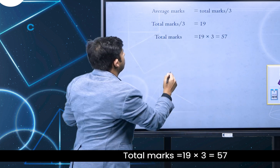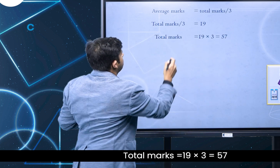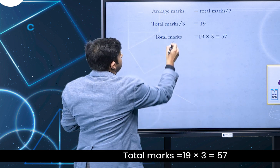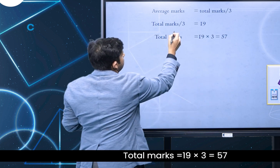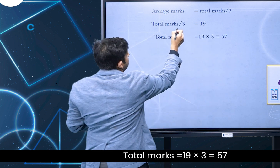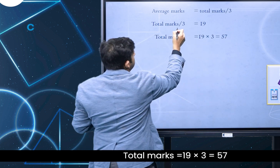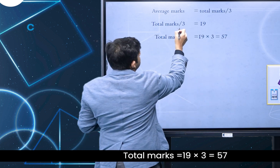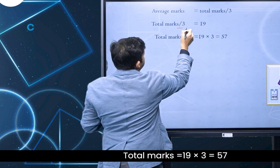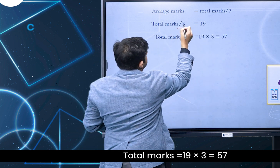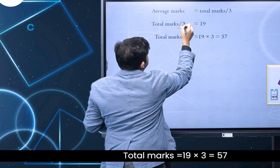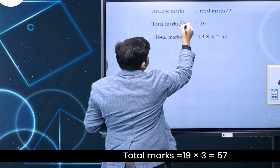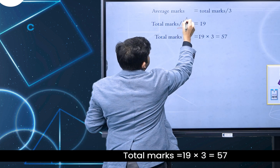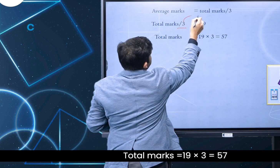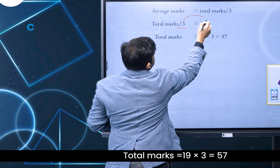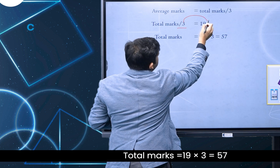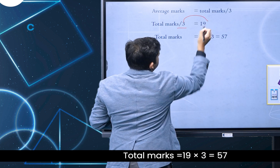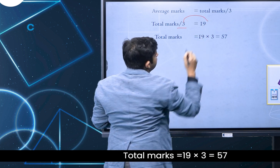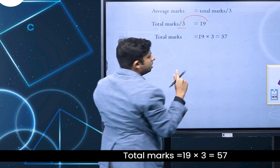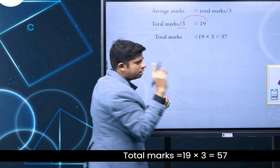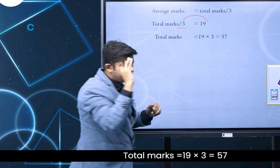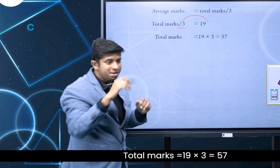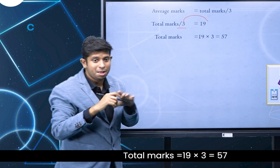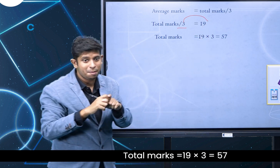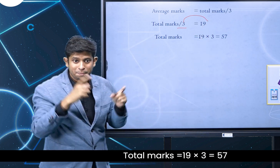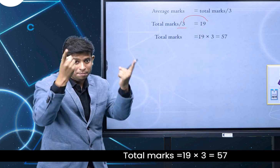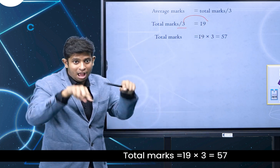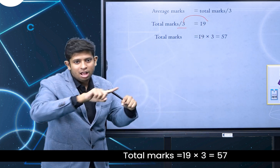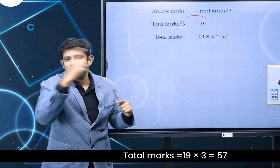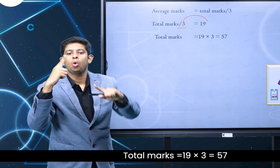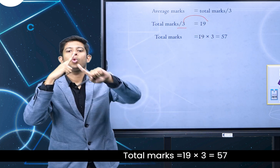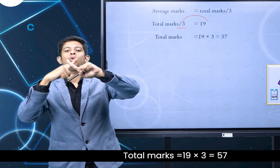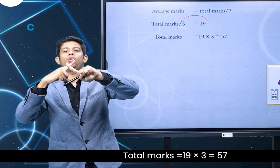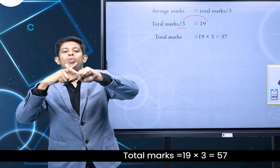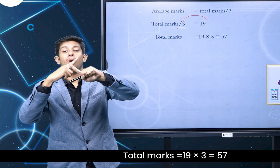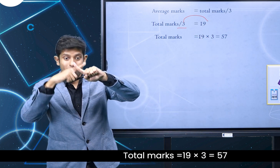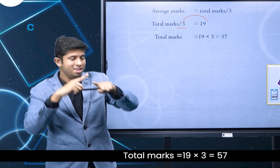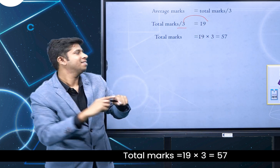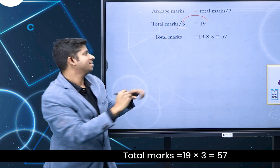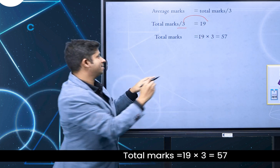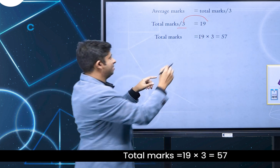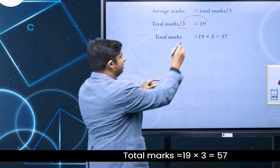Total marks equals to 19 into 3 equals to 57.